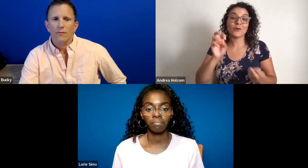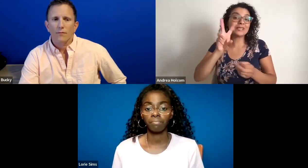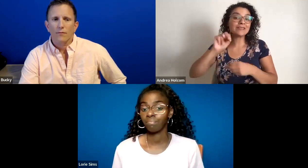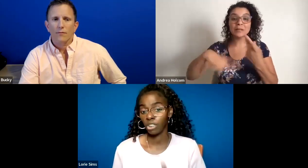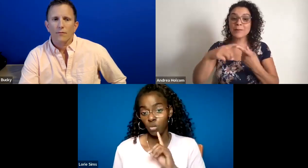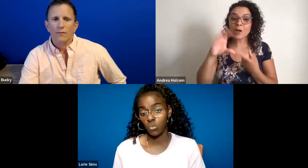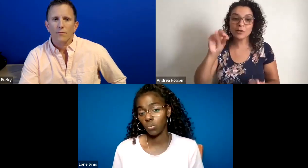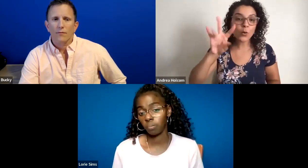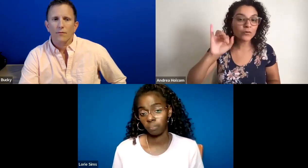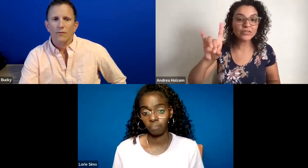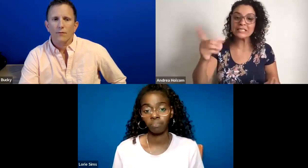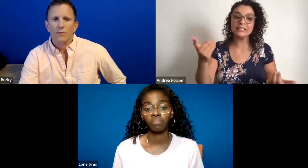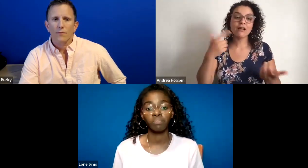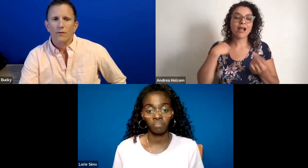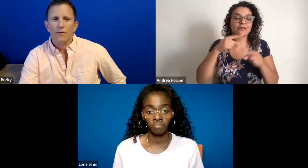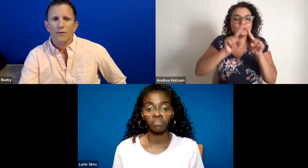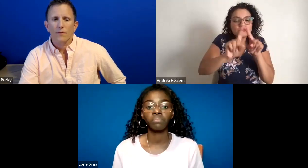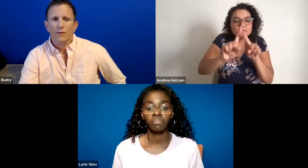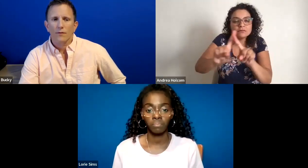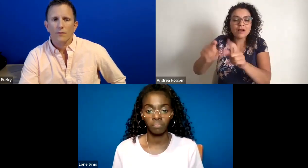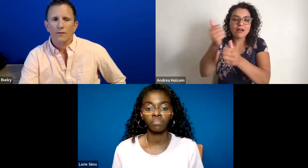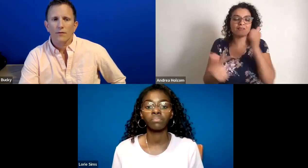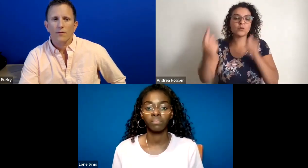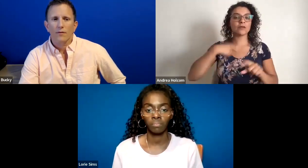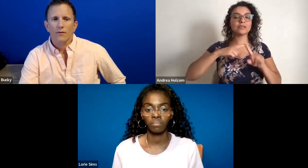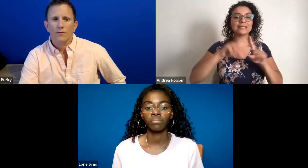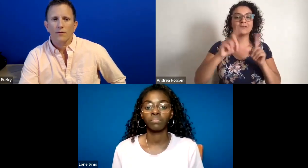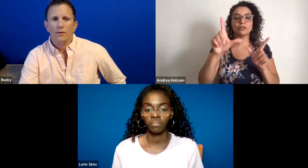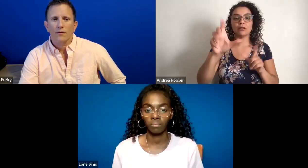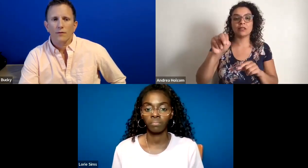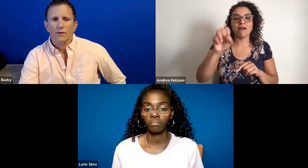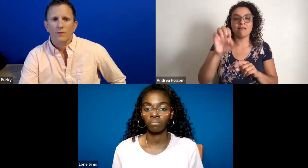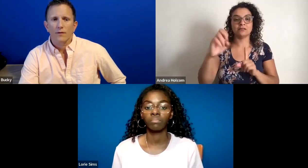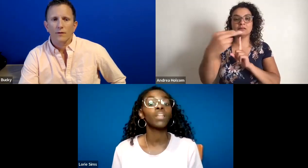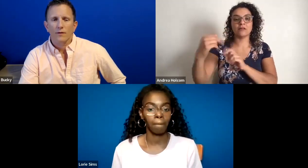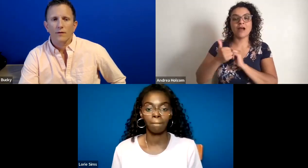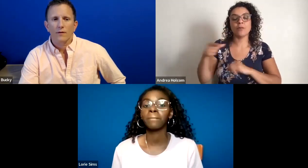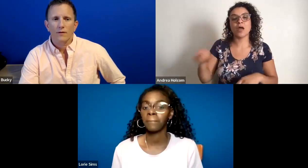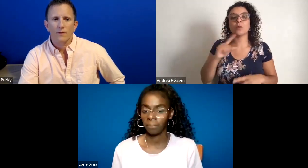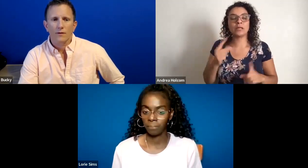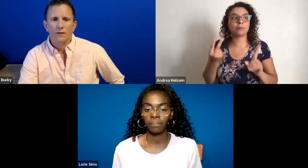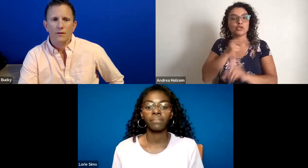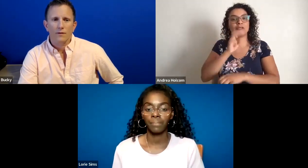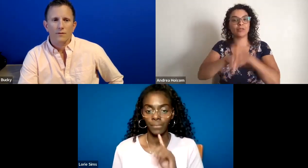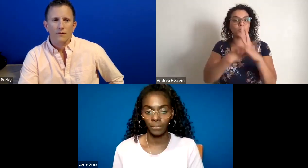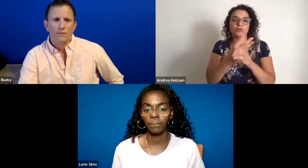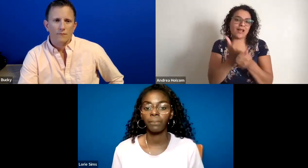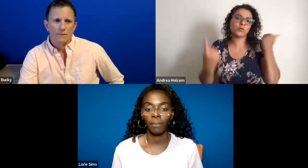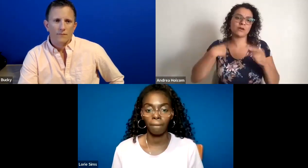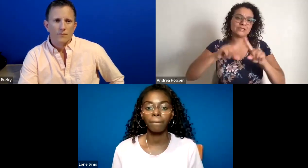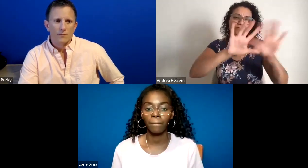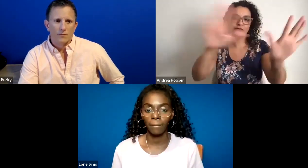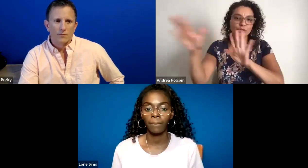or healthcare or even about COVID. So everyone has various lenses that they